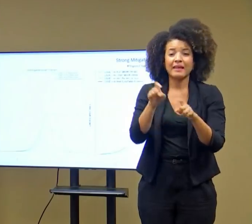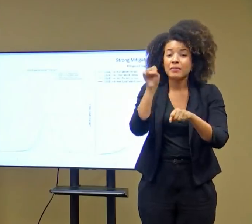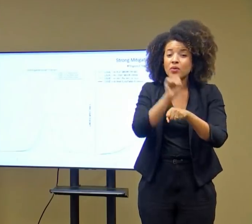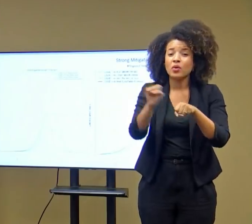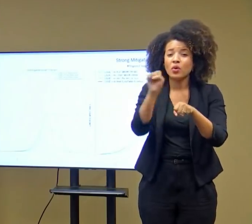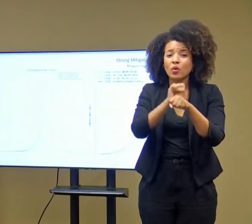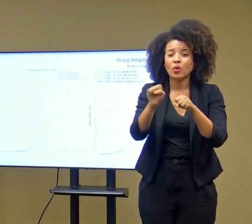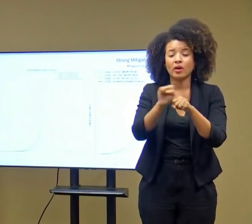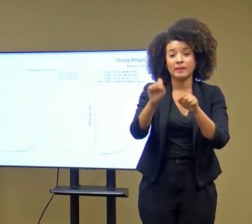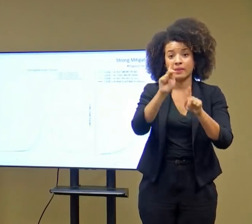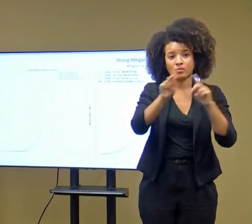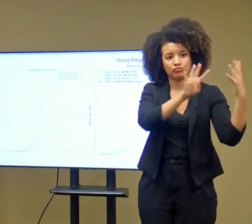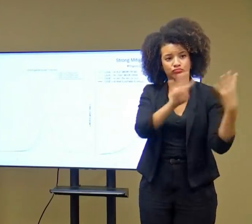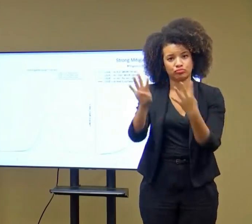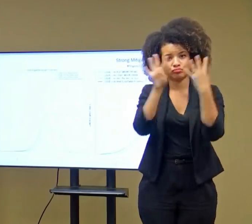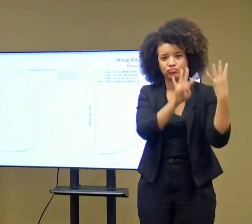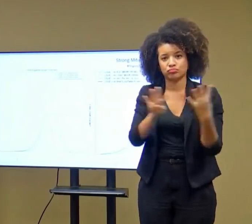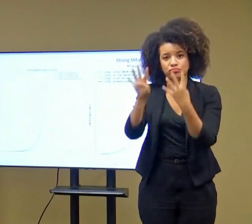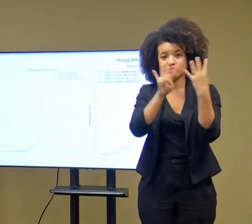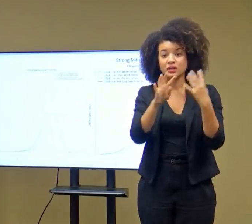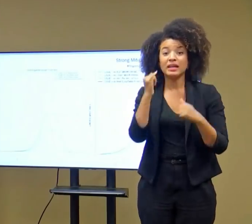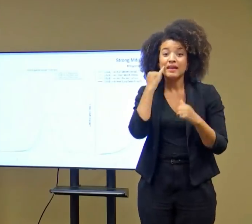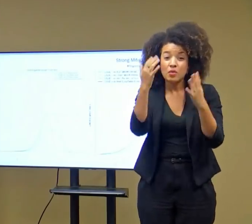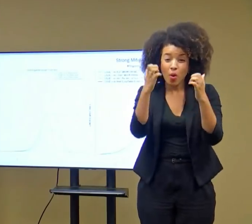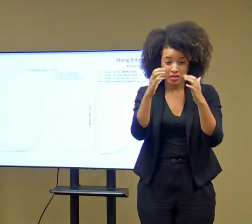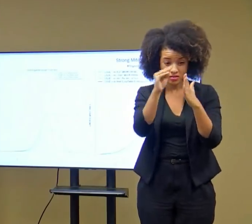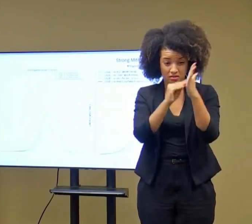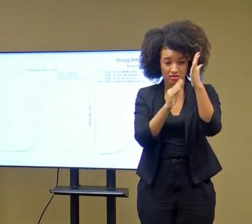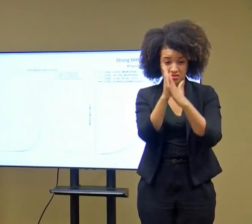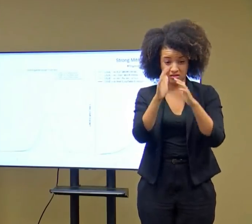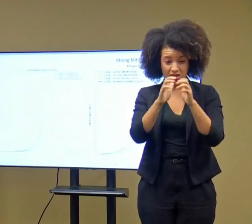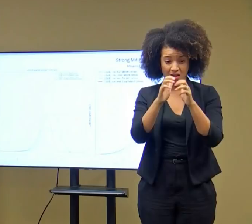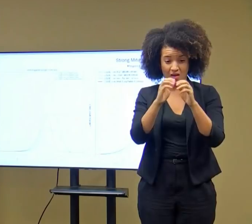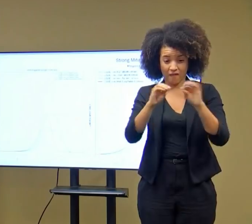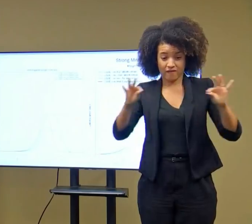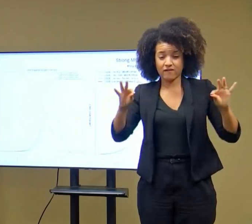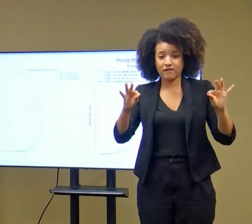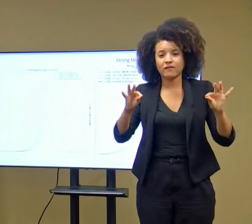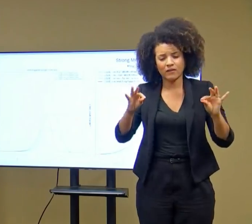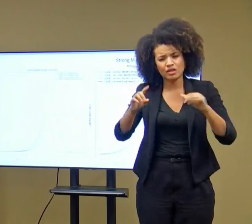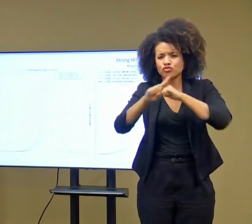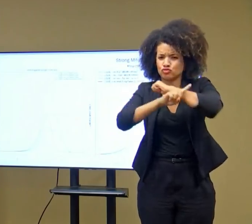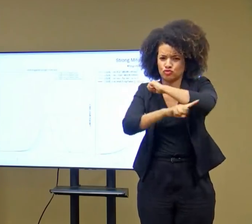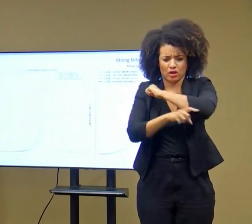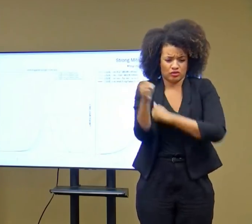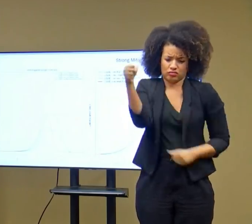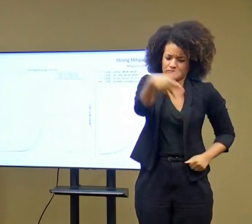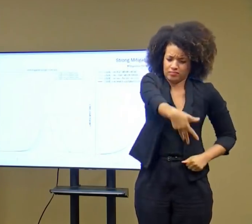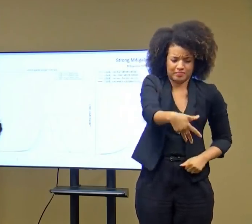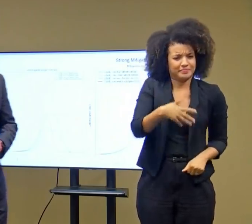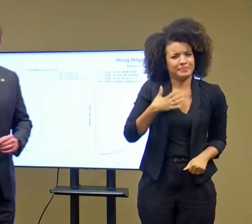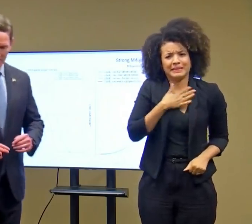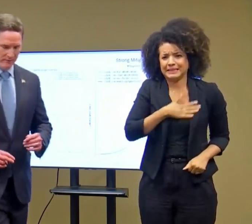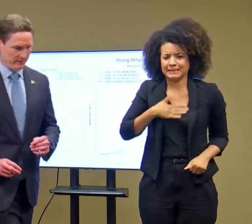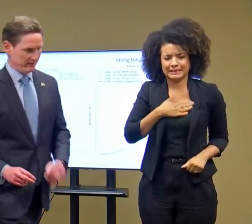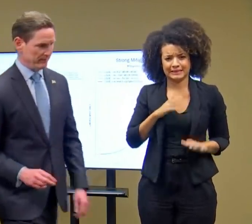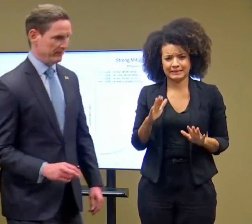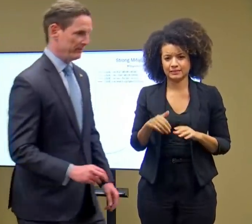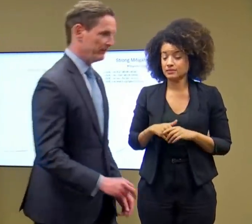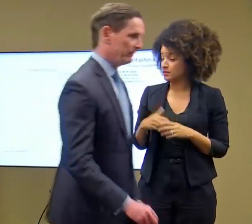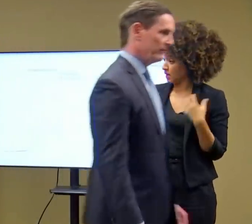want to take off your PPE, put it in the trash, please. And Dr. Wong, you want to get your part of the health concern on